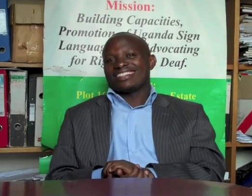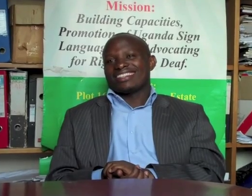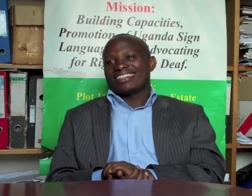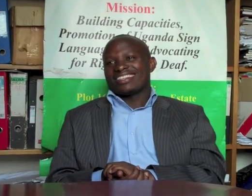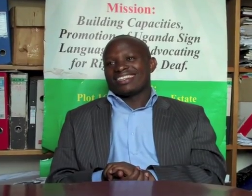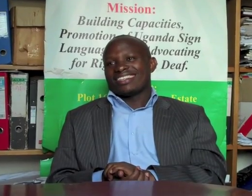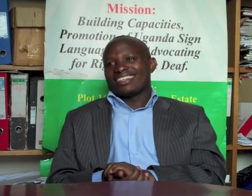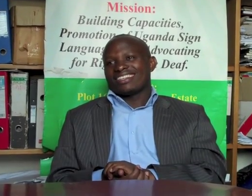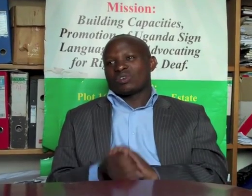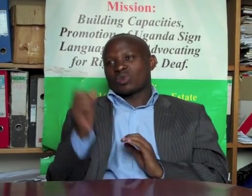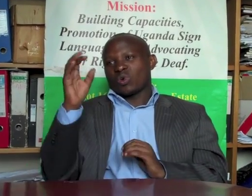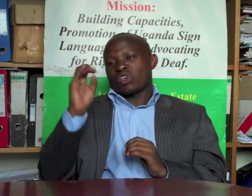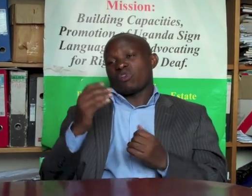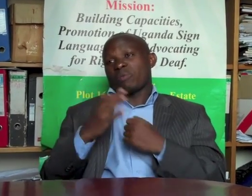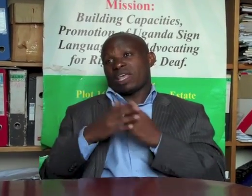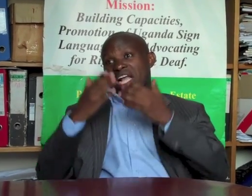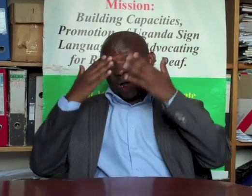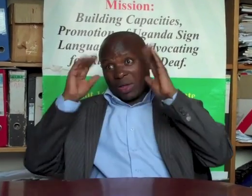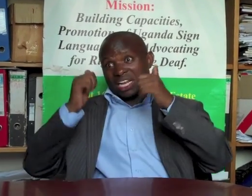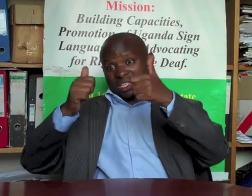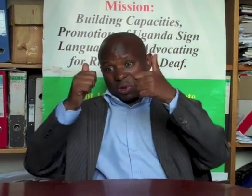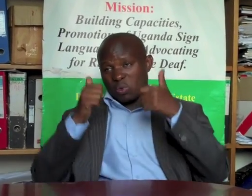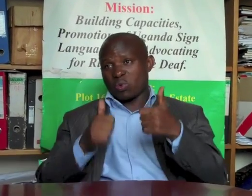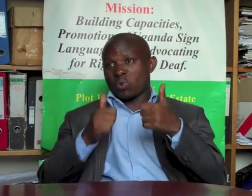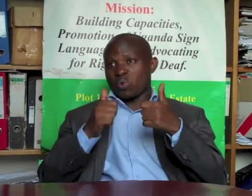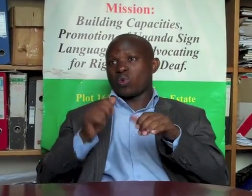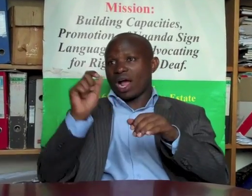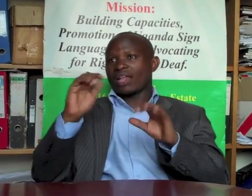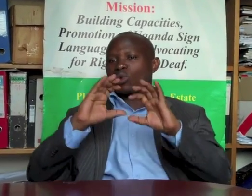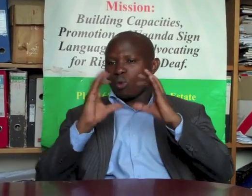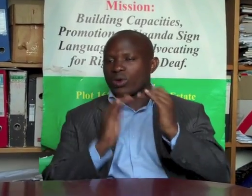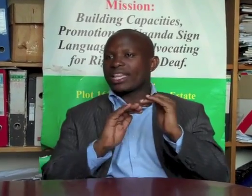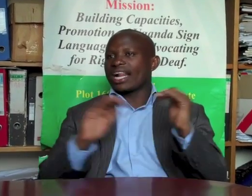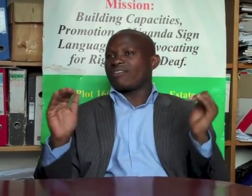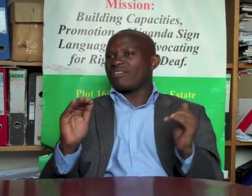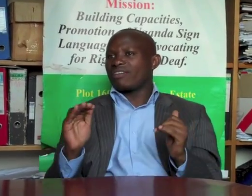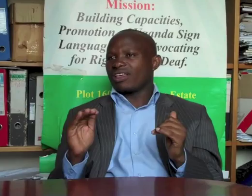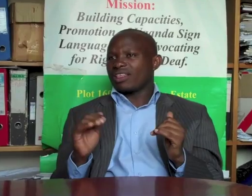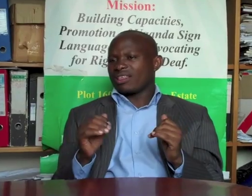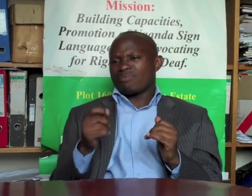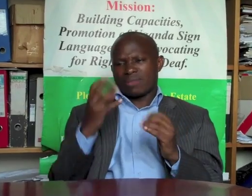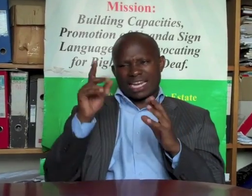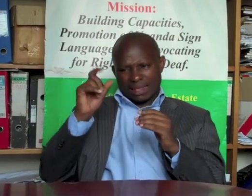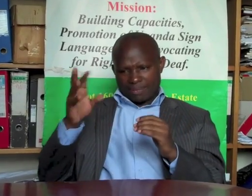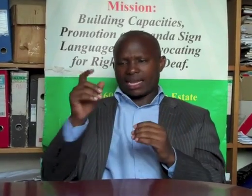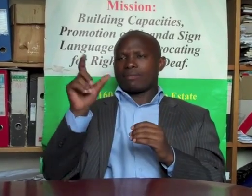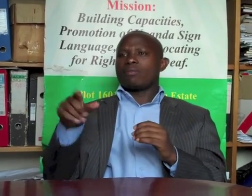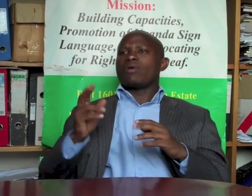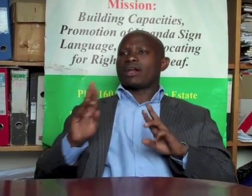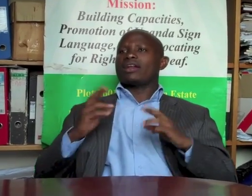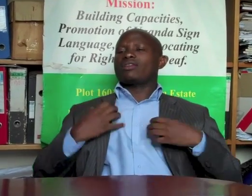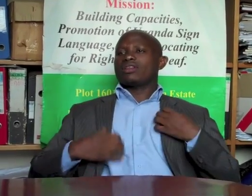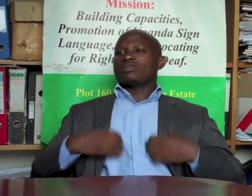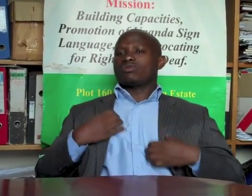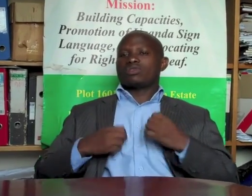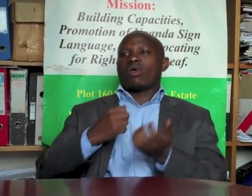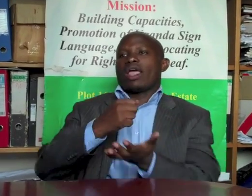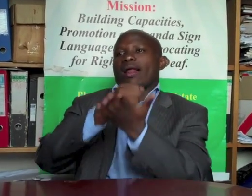of awareness. So if you make awareness at community level, many people are